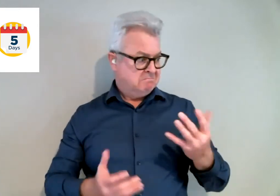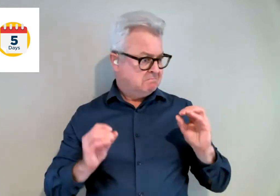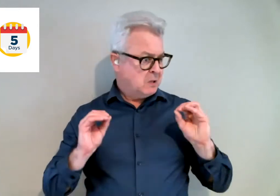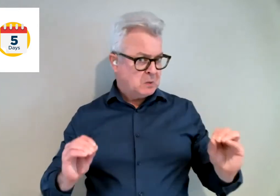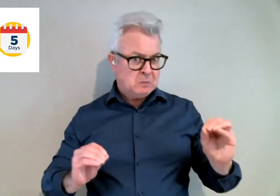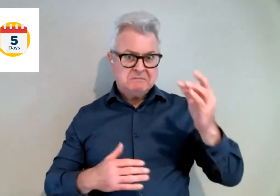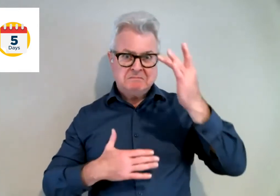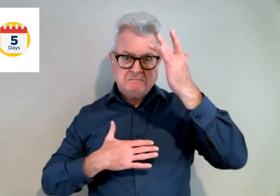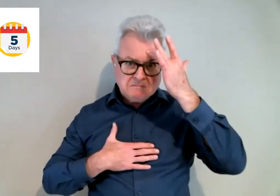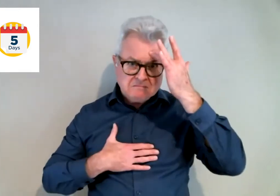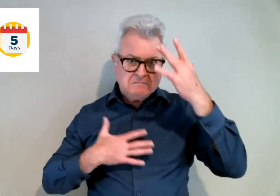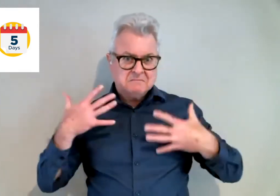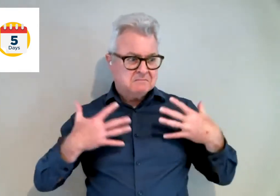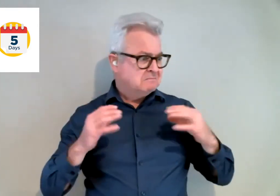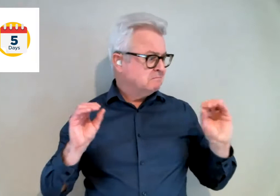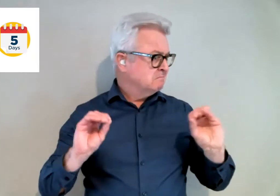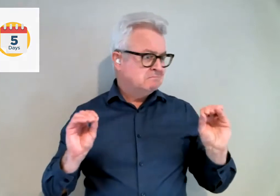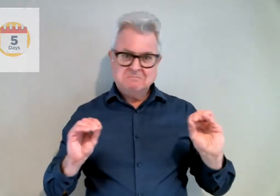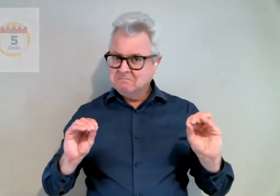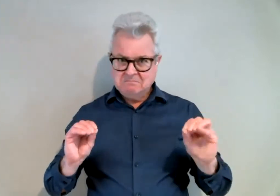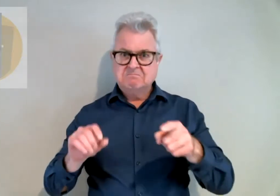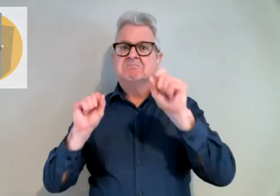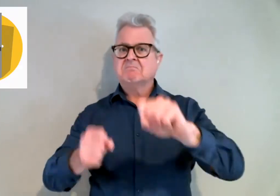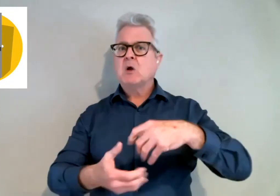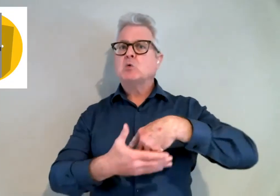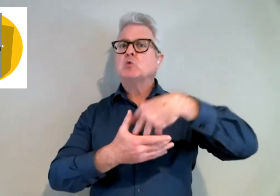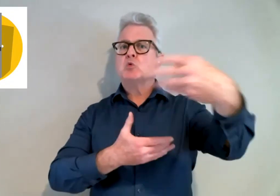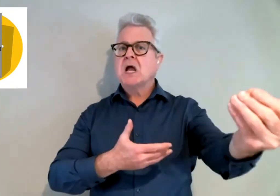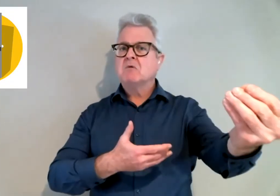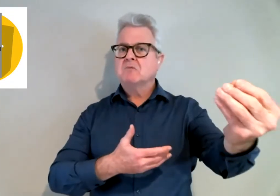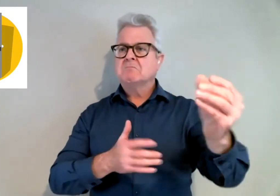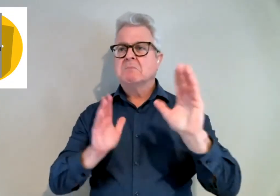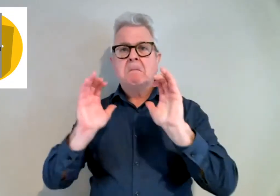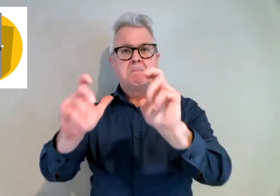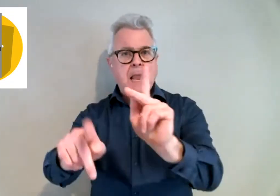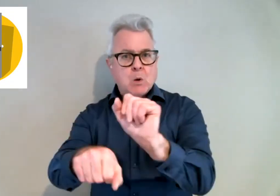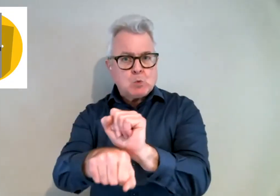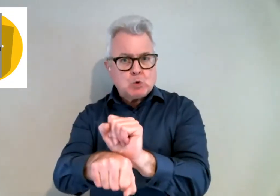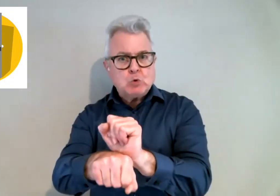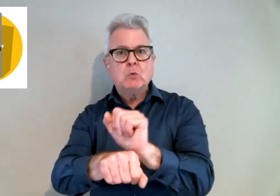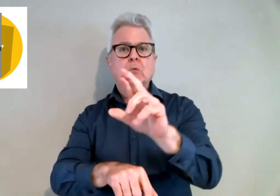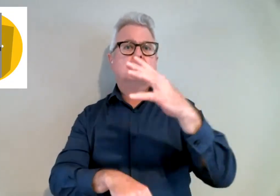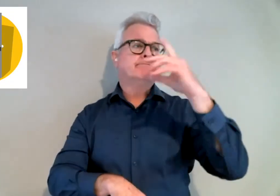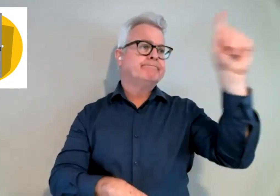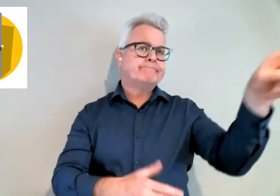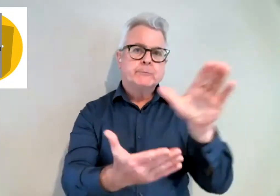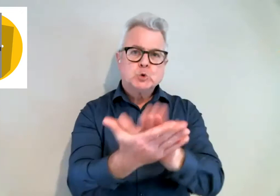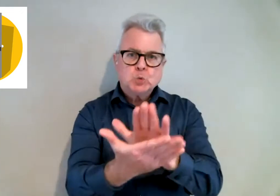Once you pass the 5th day and you experience no symptoms, you are free to go out and about and return to